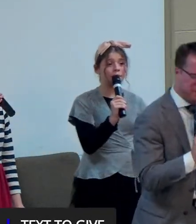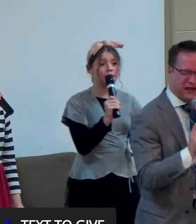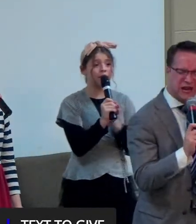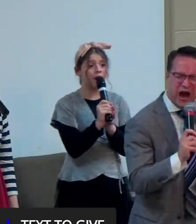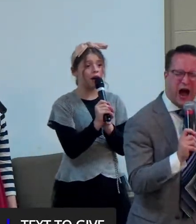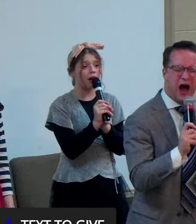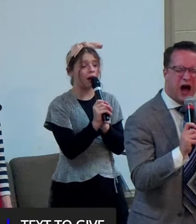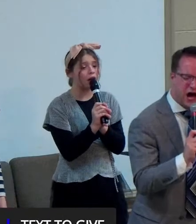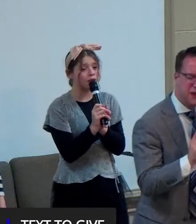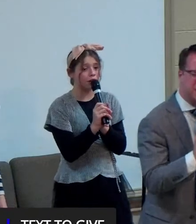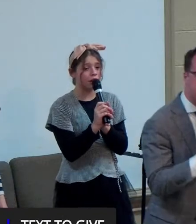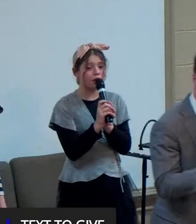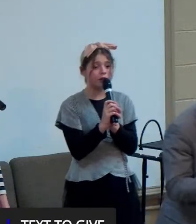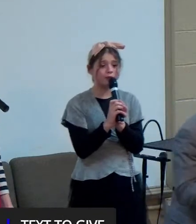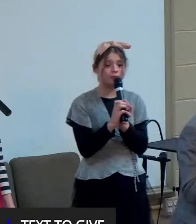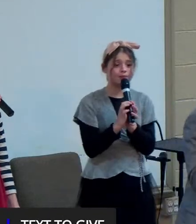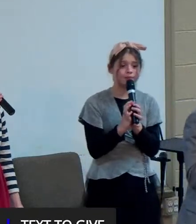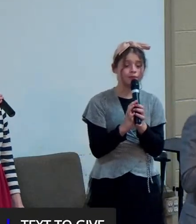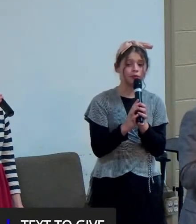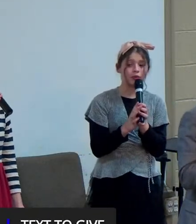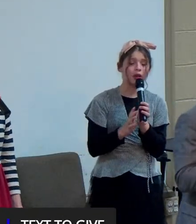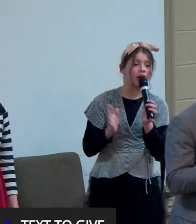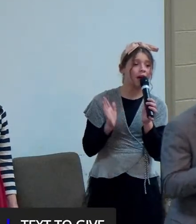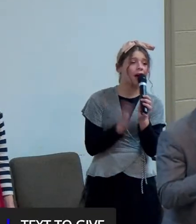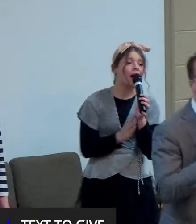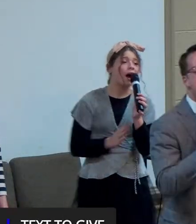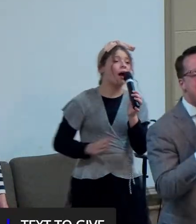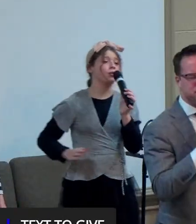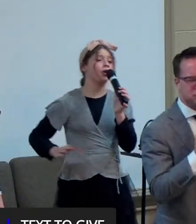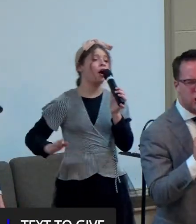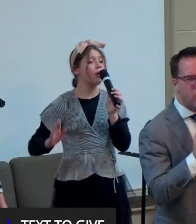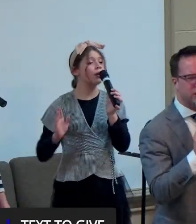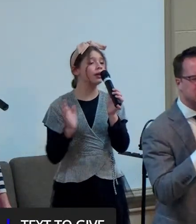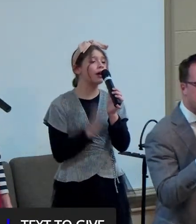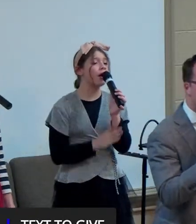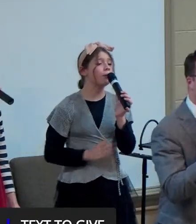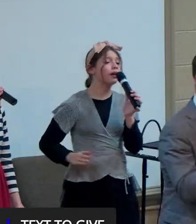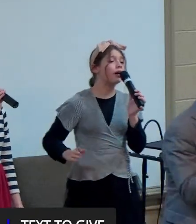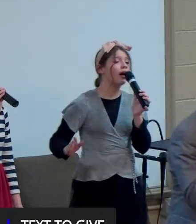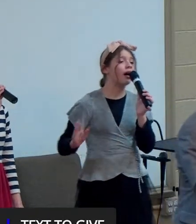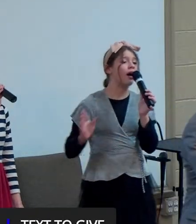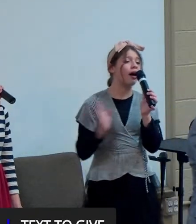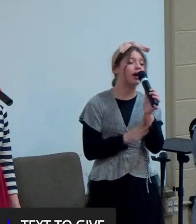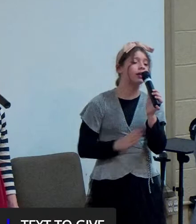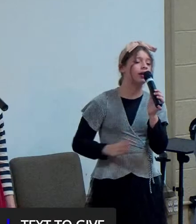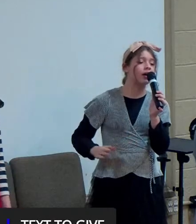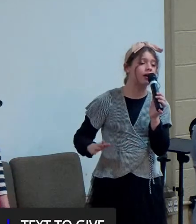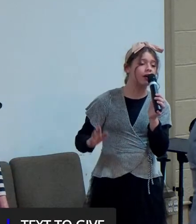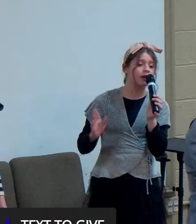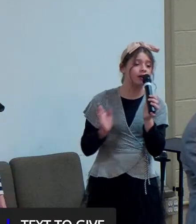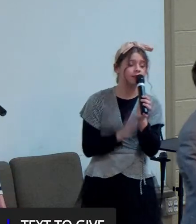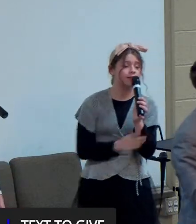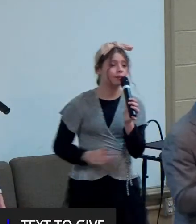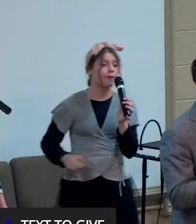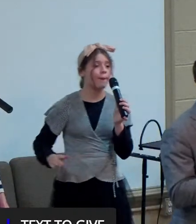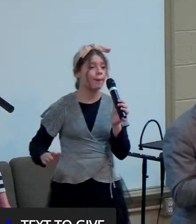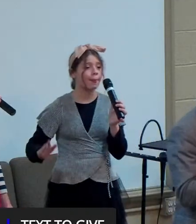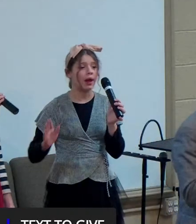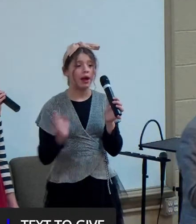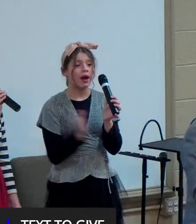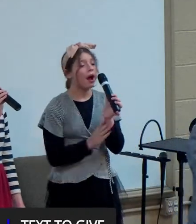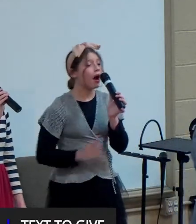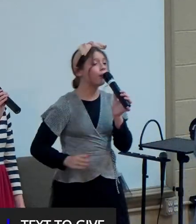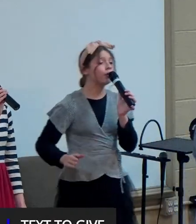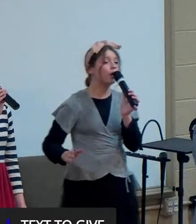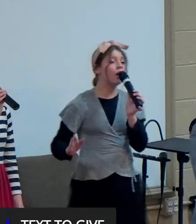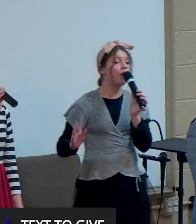up yonder. Oh, going up yonder. Yeah,